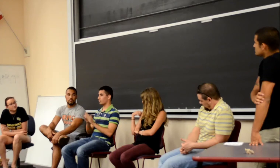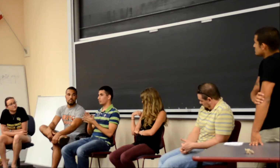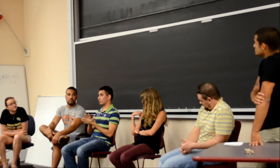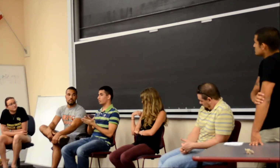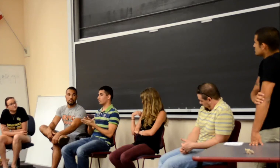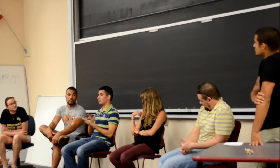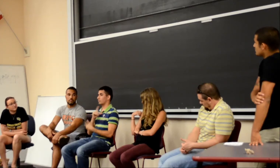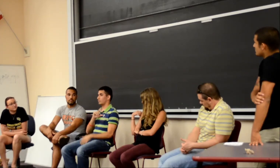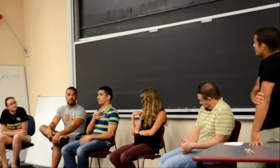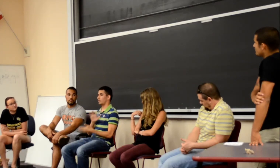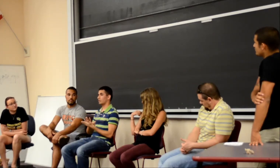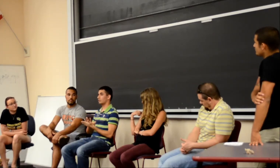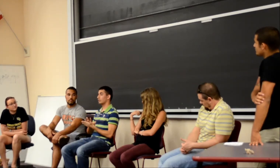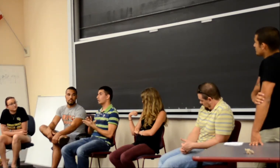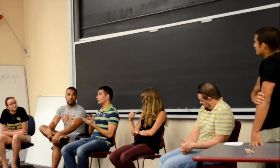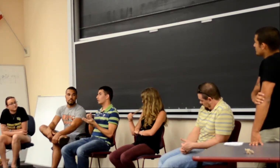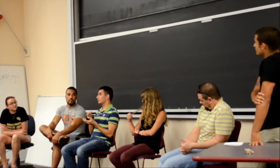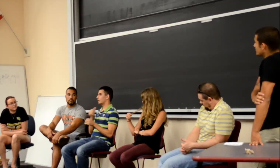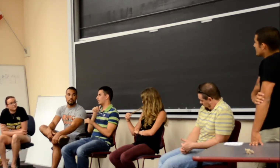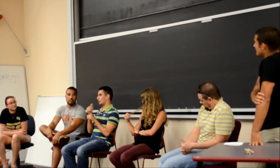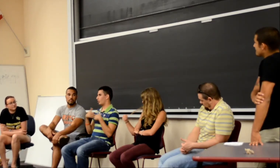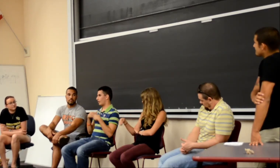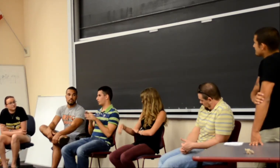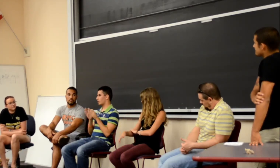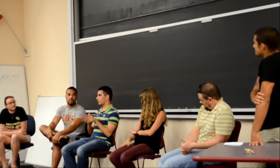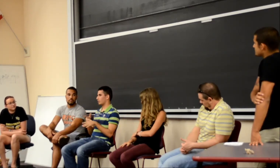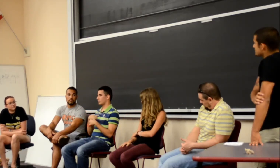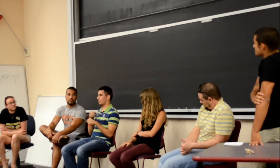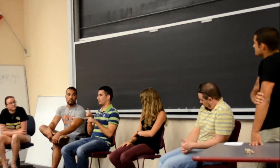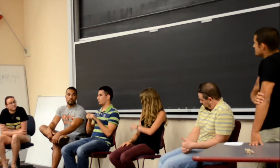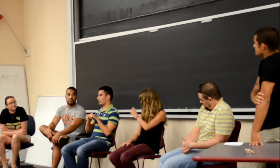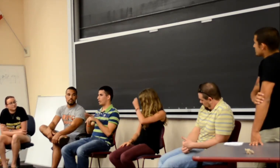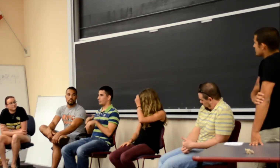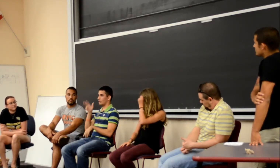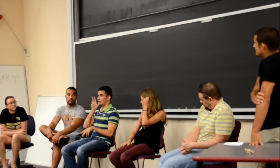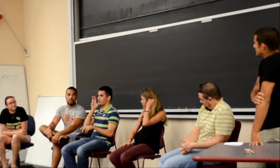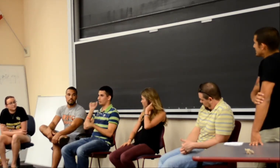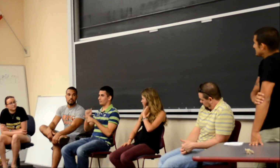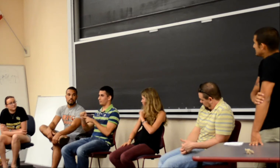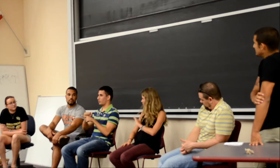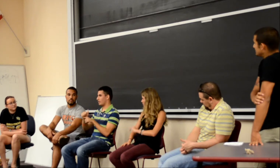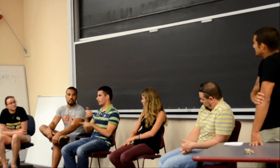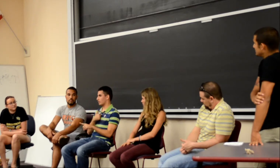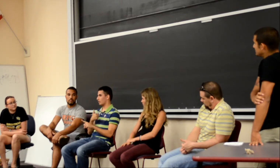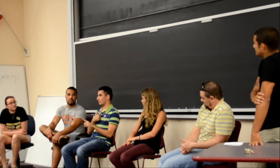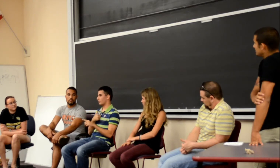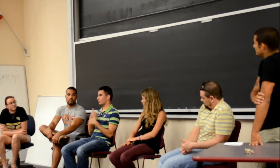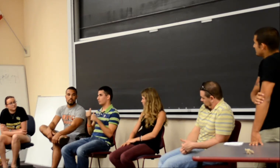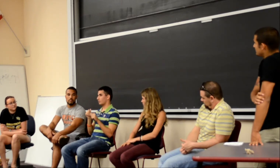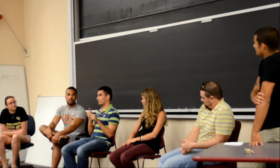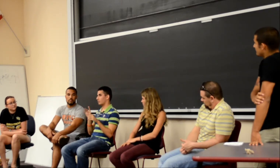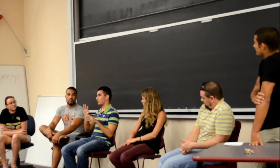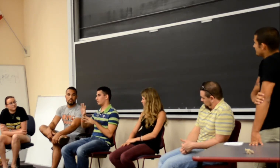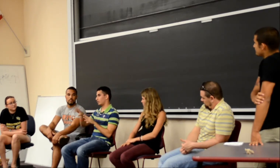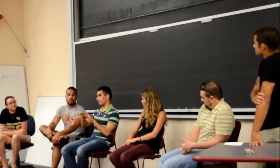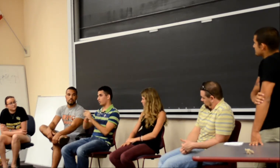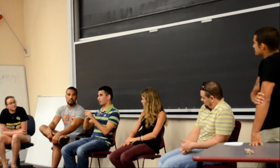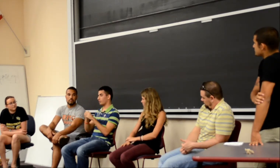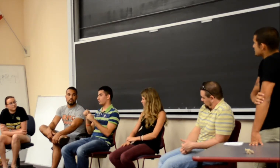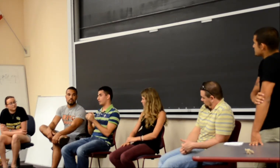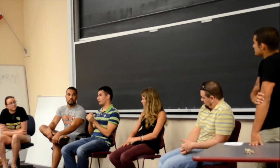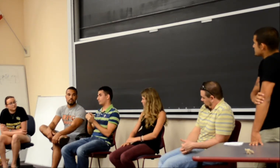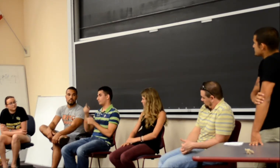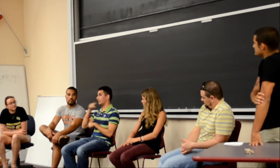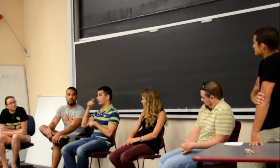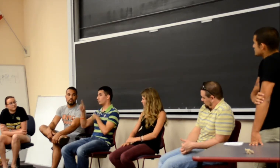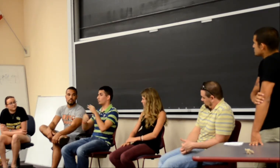Florida Portsmouth School, preschool, and though I have interpreters, I had to rely on my hearing to train myself, just being